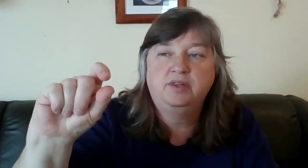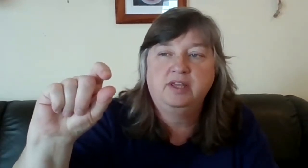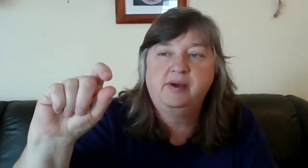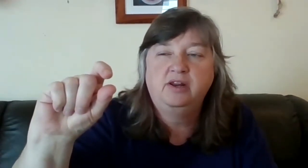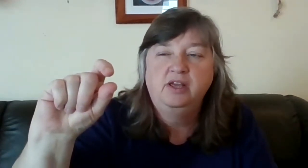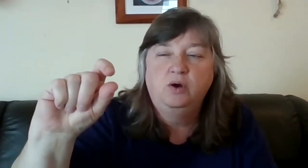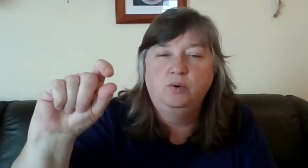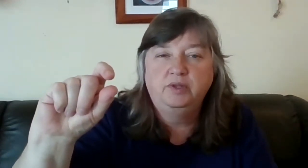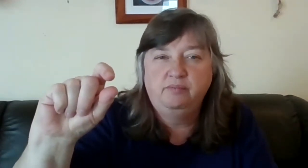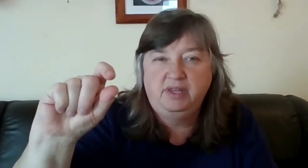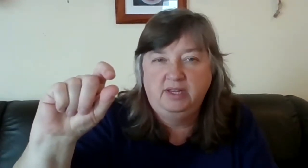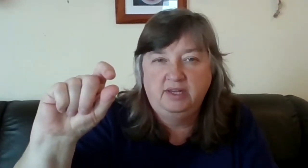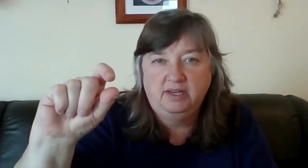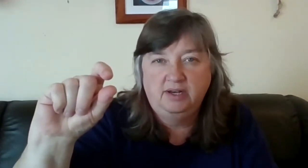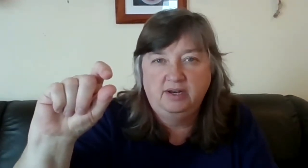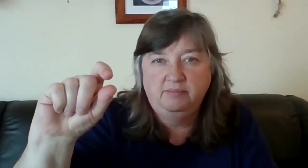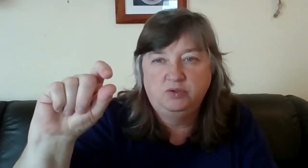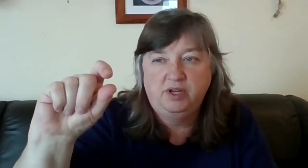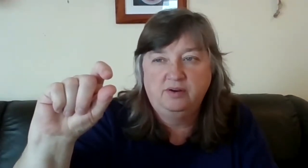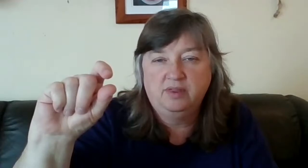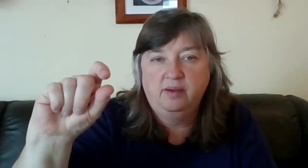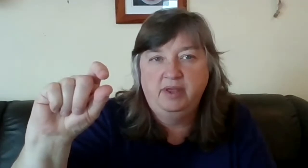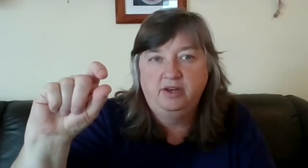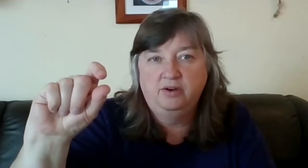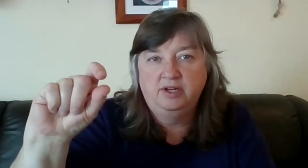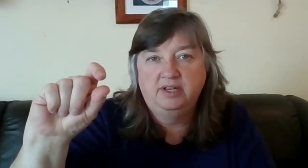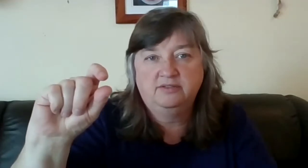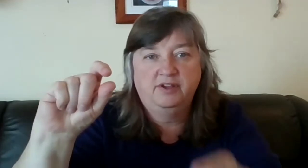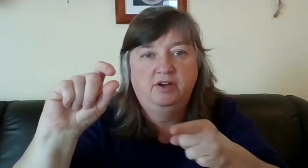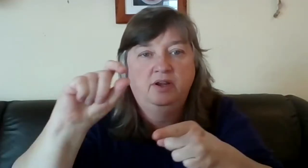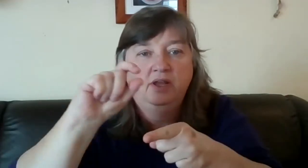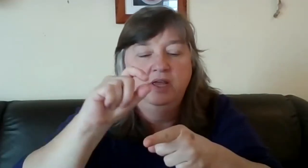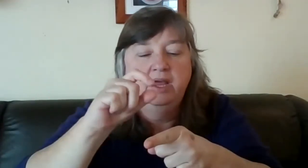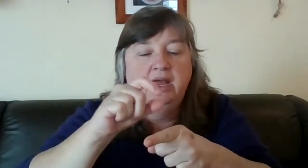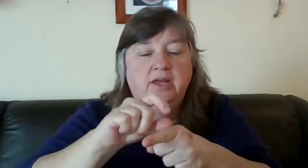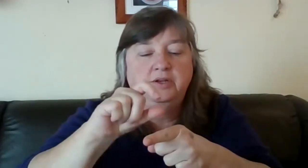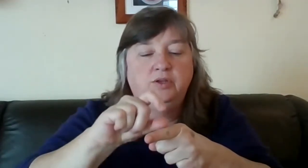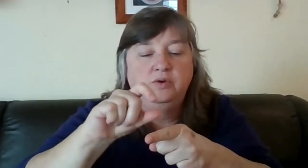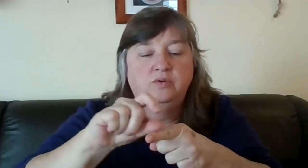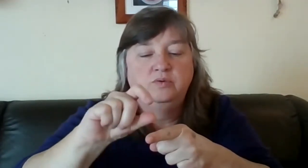think about holding a bean in between your thumb and your index finger. And you